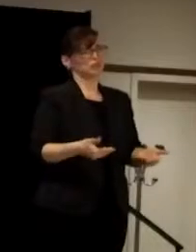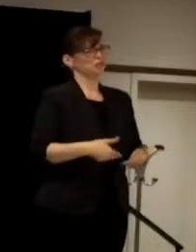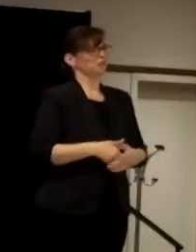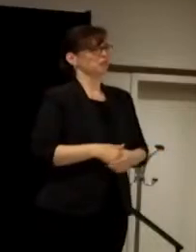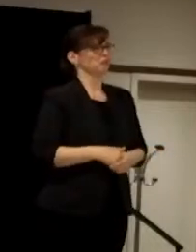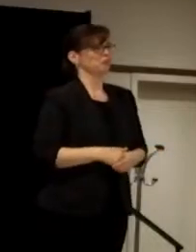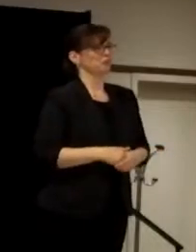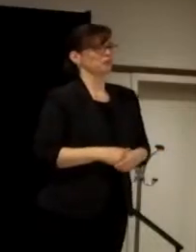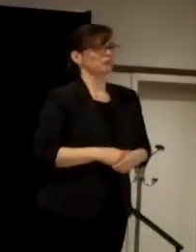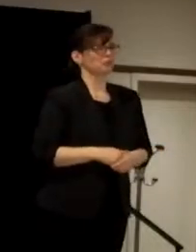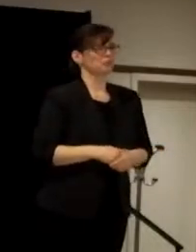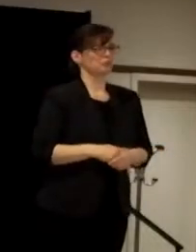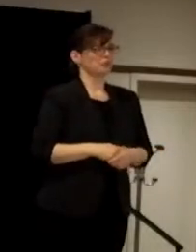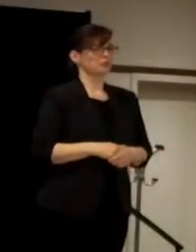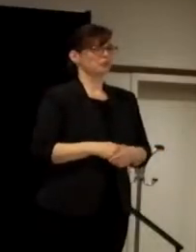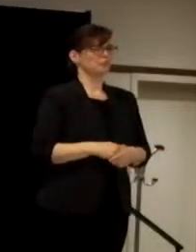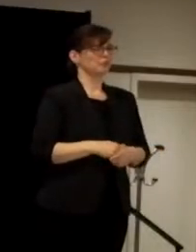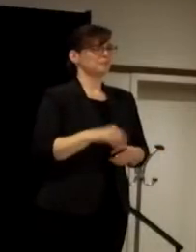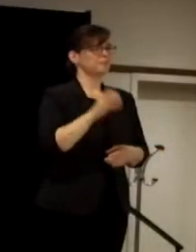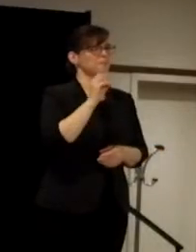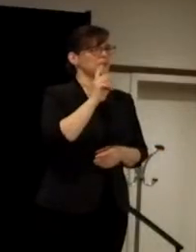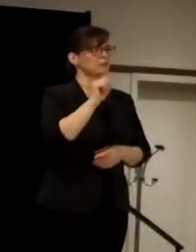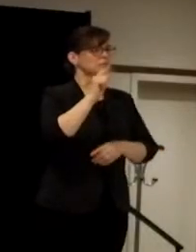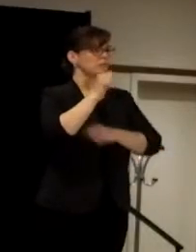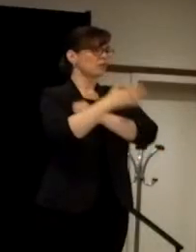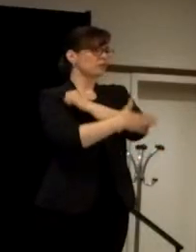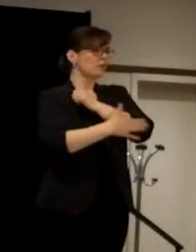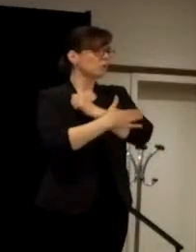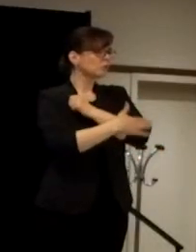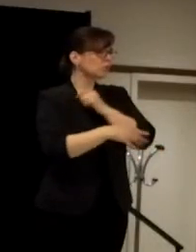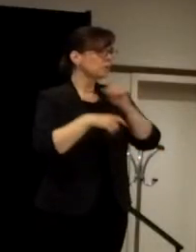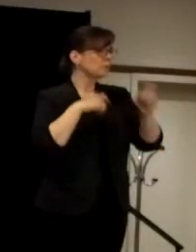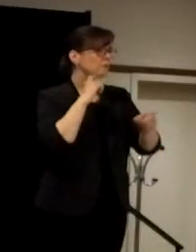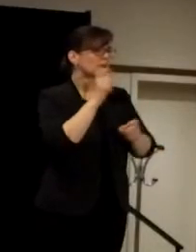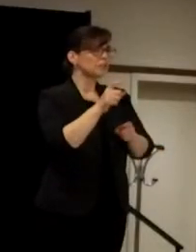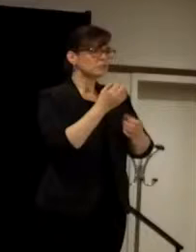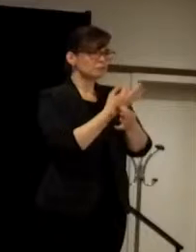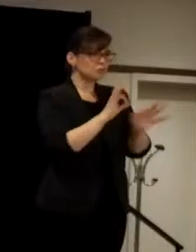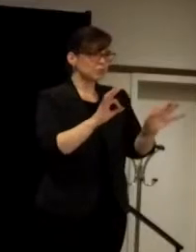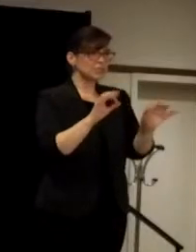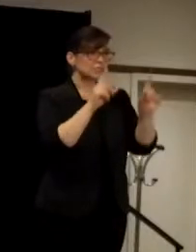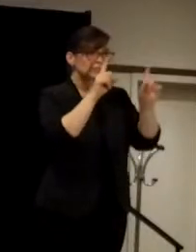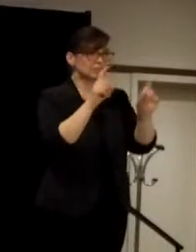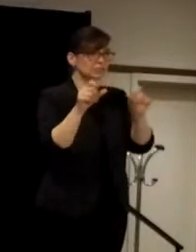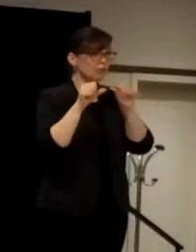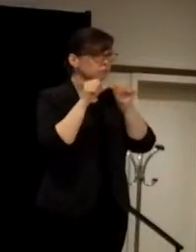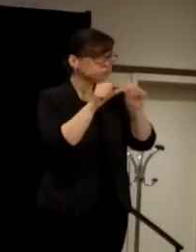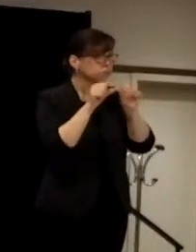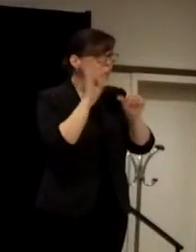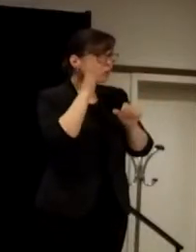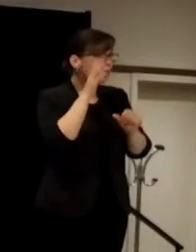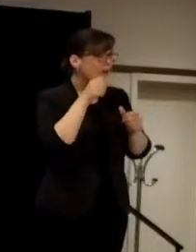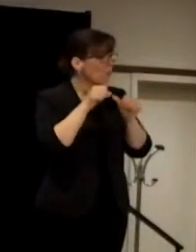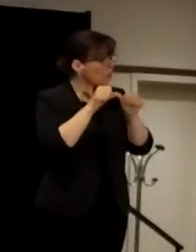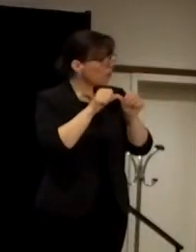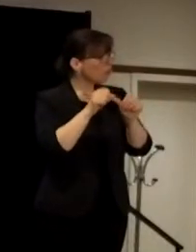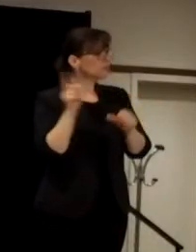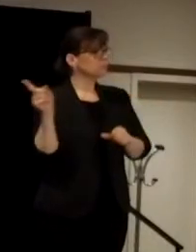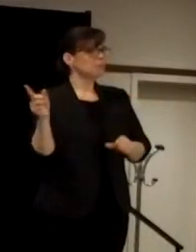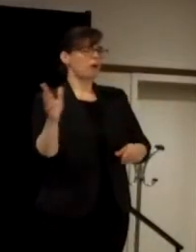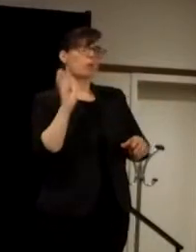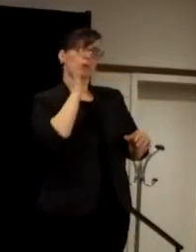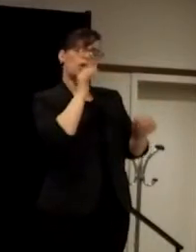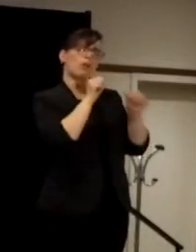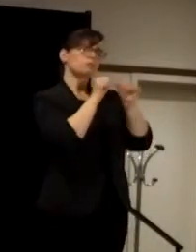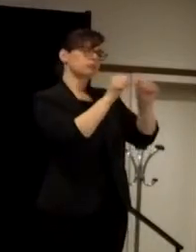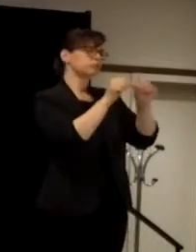providing free testing? I think we gotta until we're through this, Tim. I think you need to. We need to encourage it. It's our way